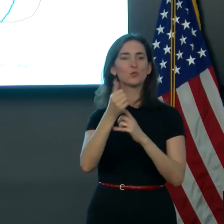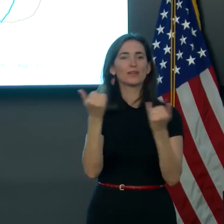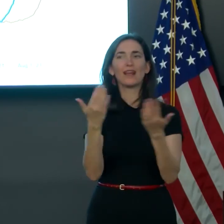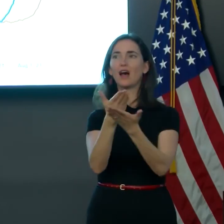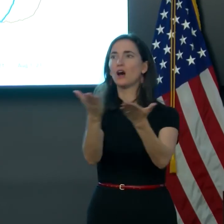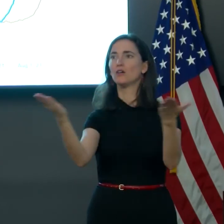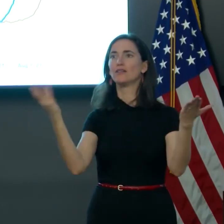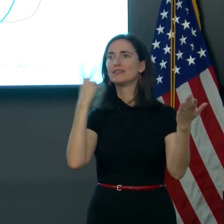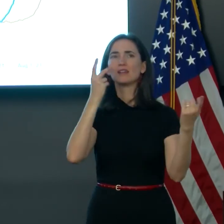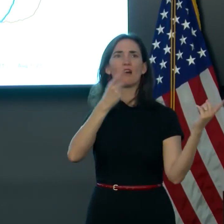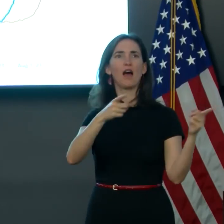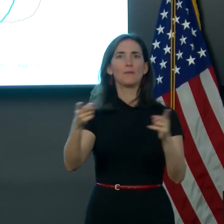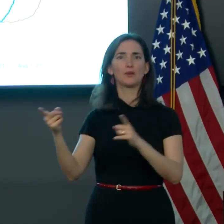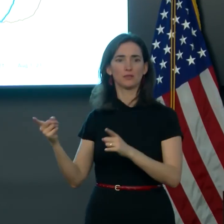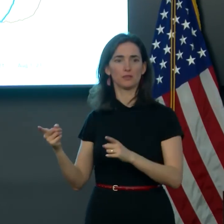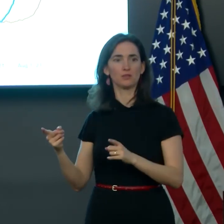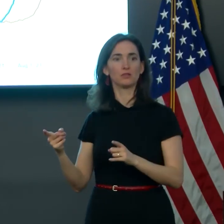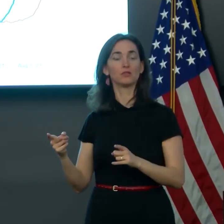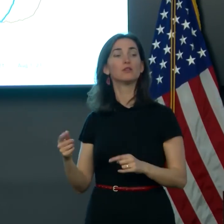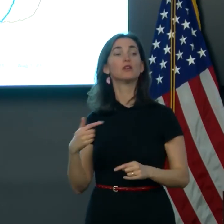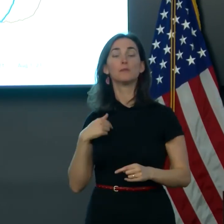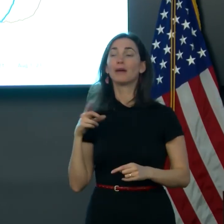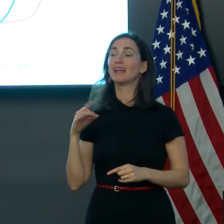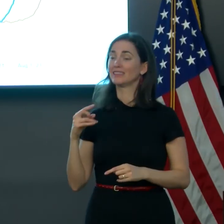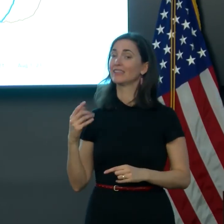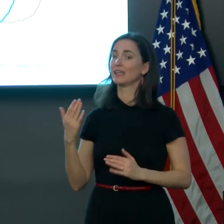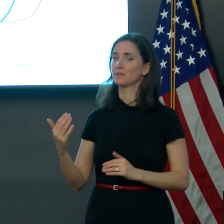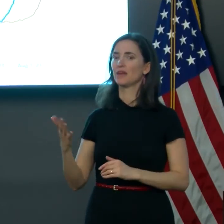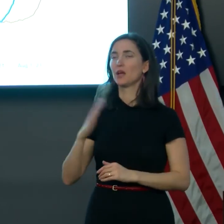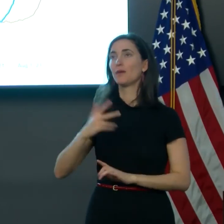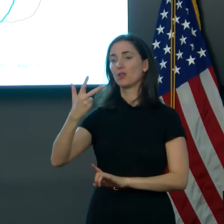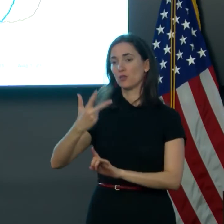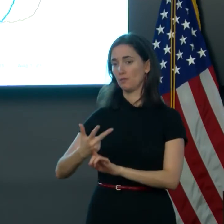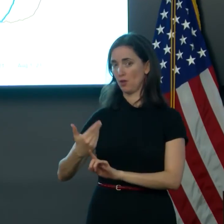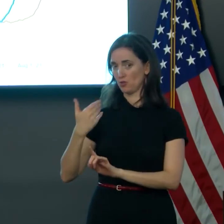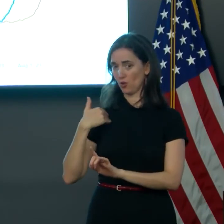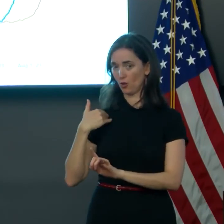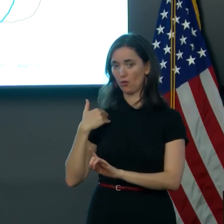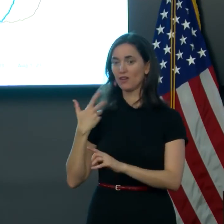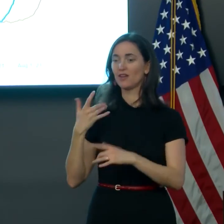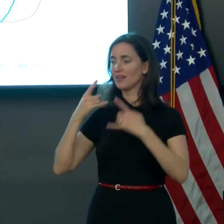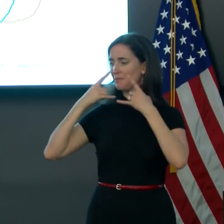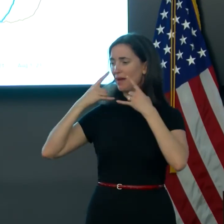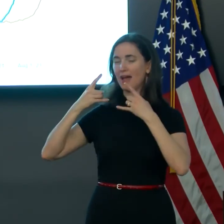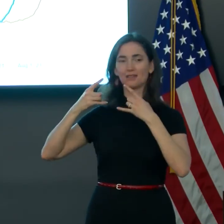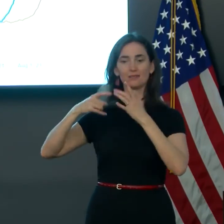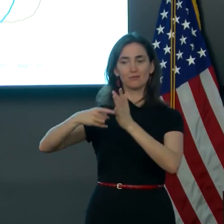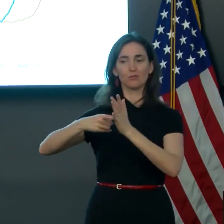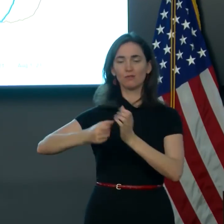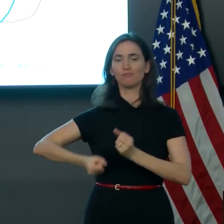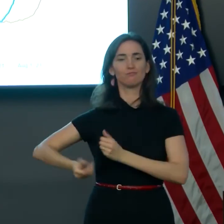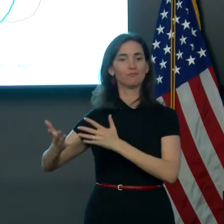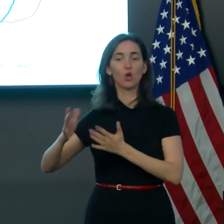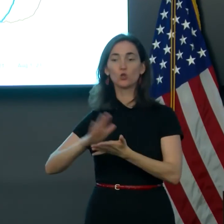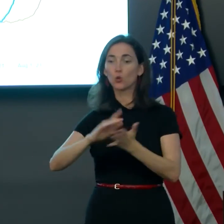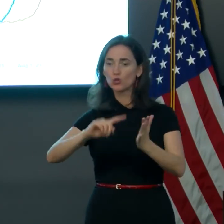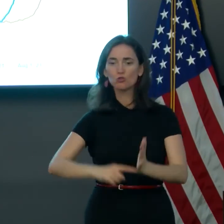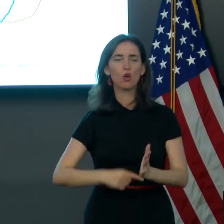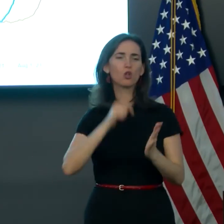have. I had every expectation a couple, 3 months ago of not having a mask mandate in place when school